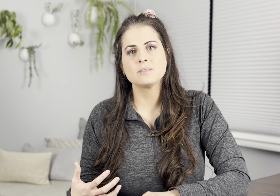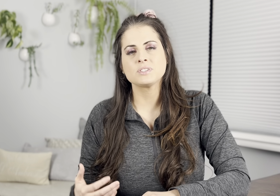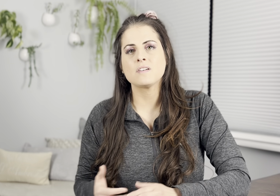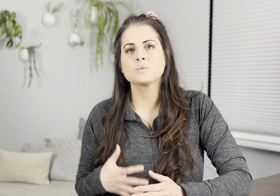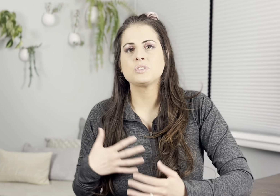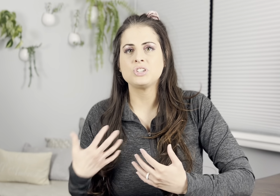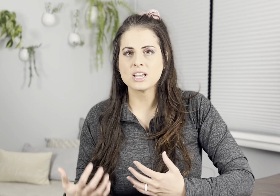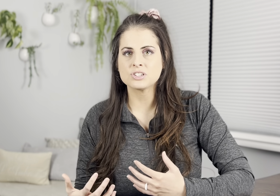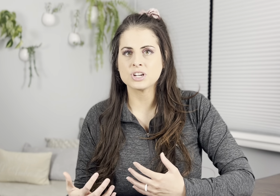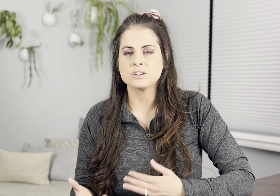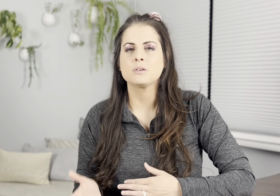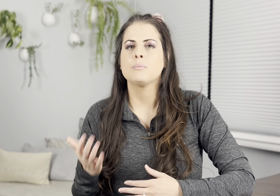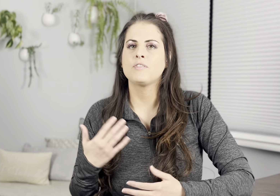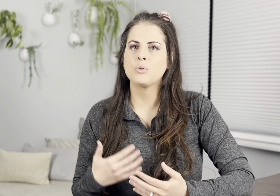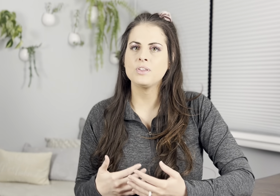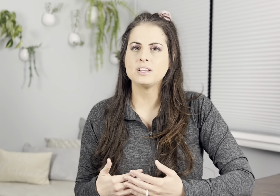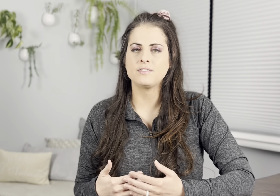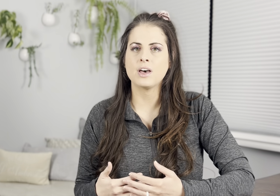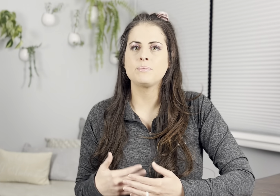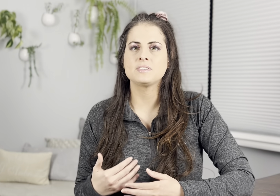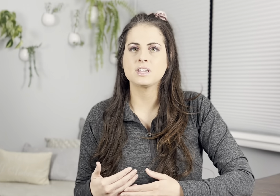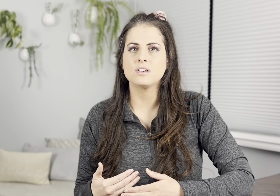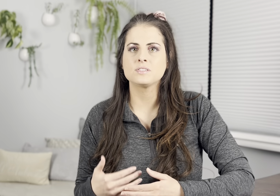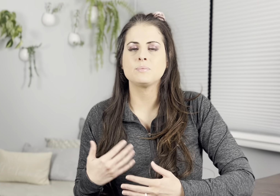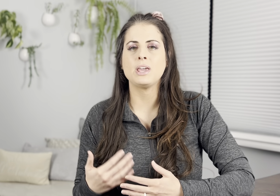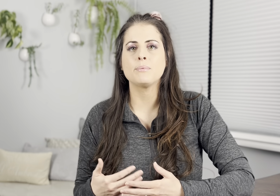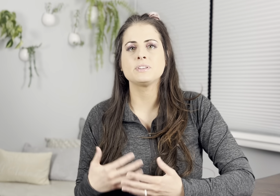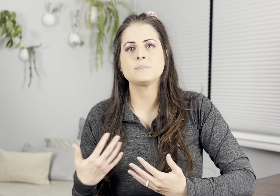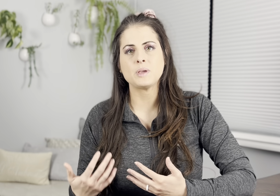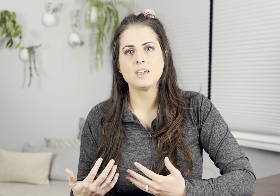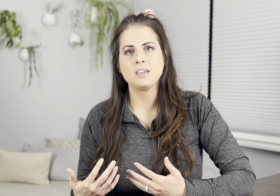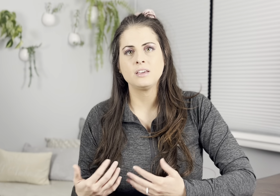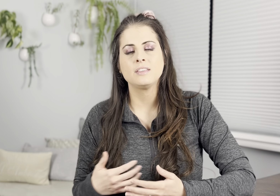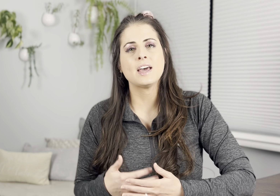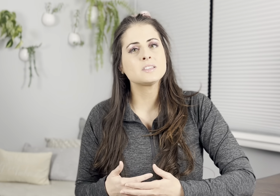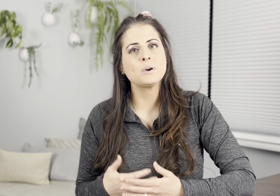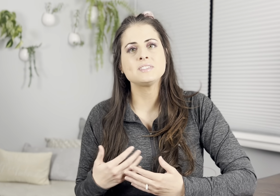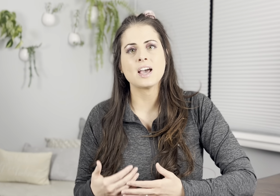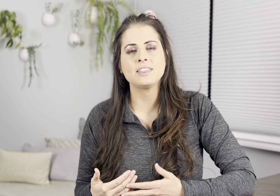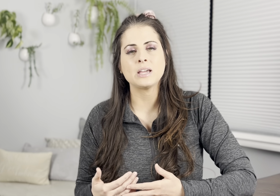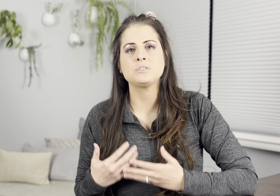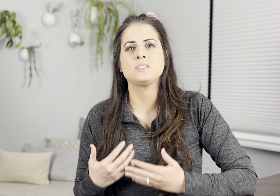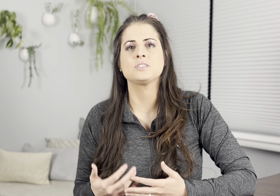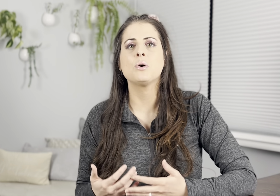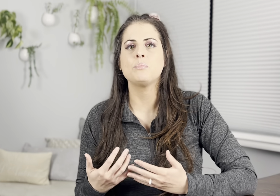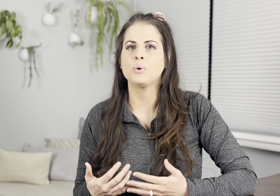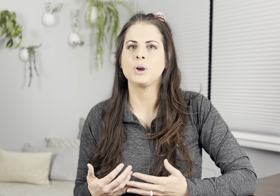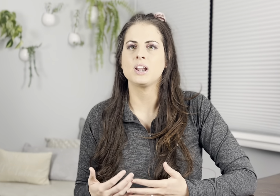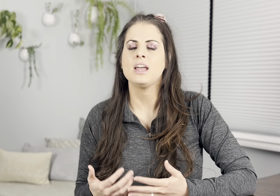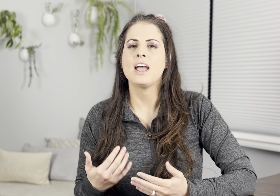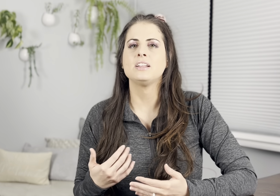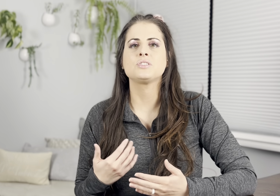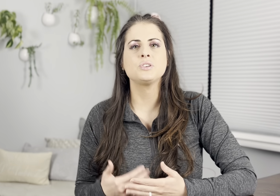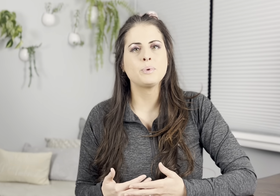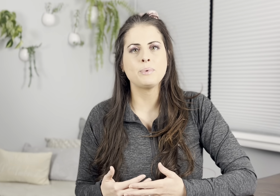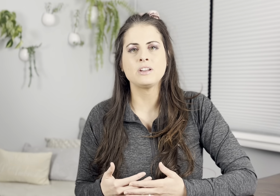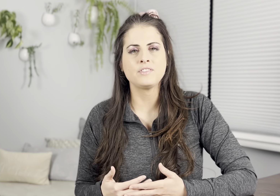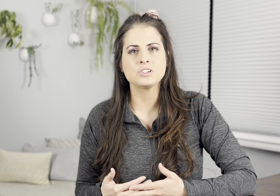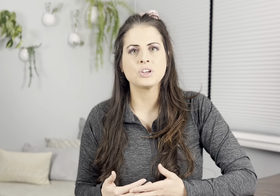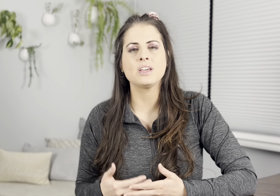themselves with gestures before they develop the skills to be able to speak. That's why sign language is so important, and it's super beneficial if